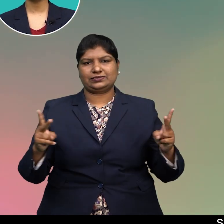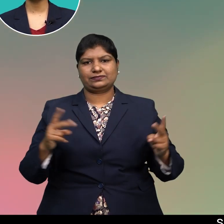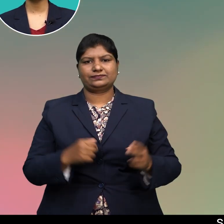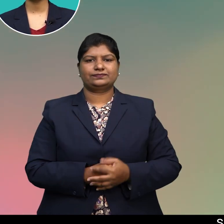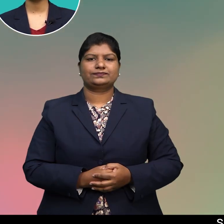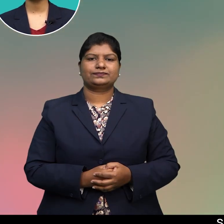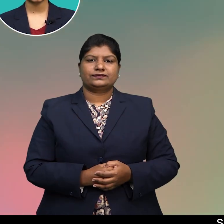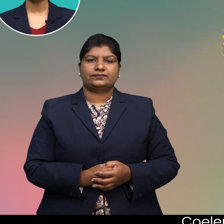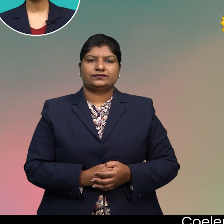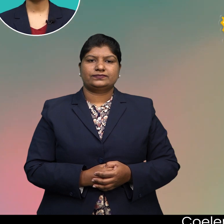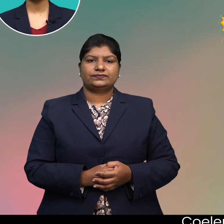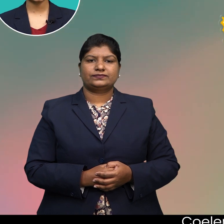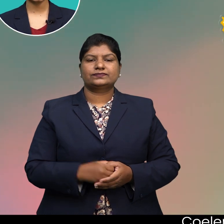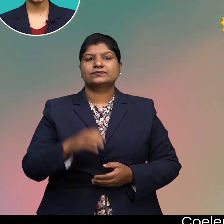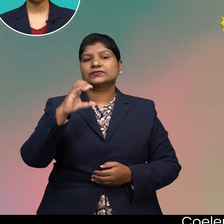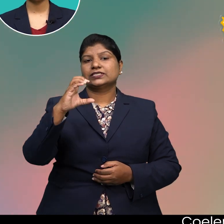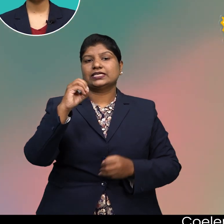means holes.